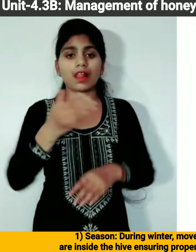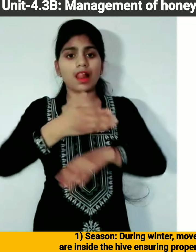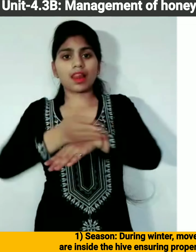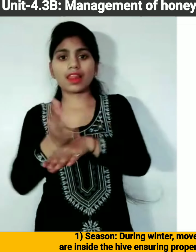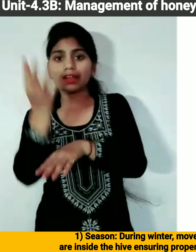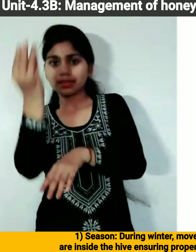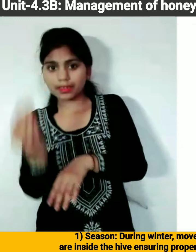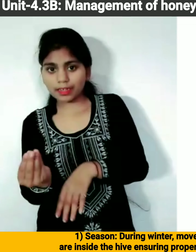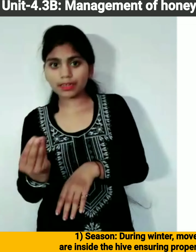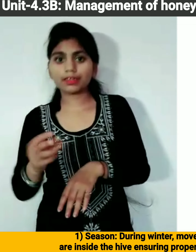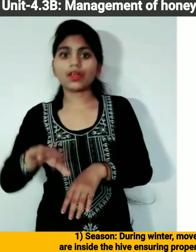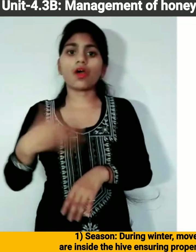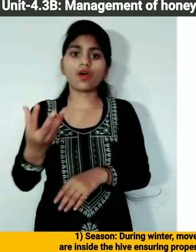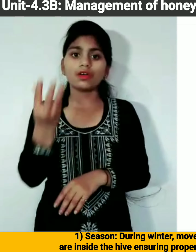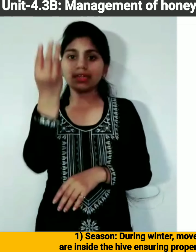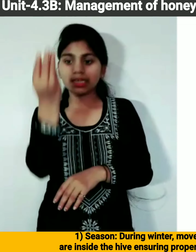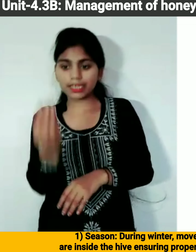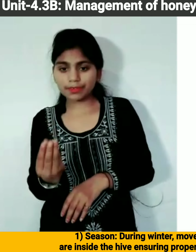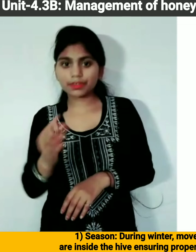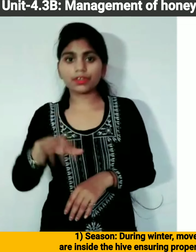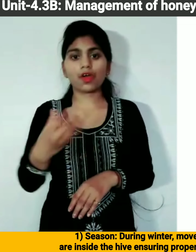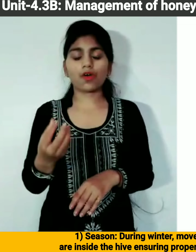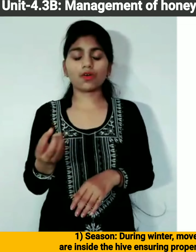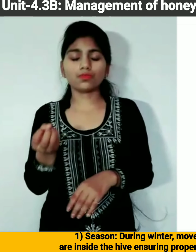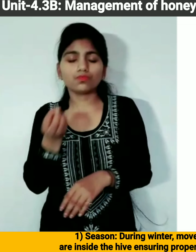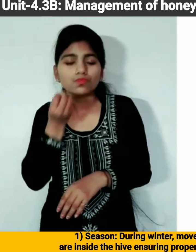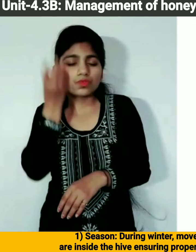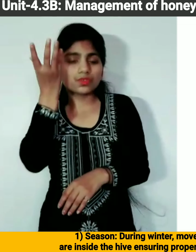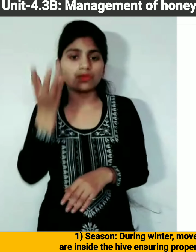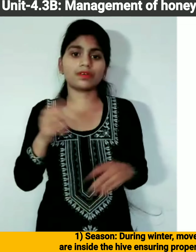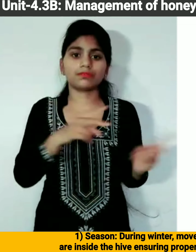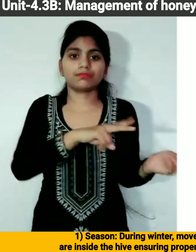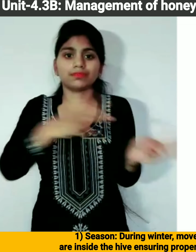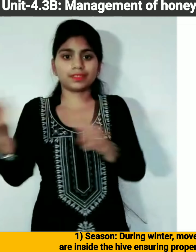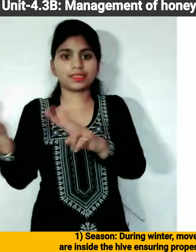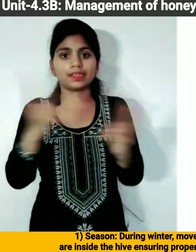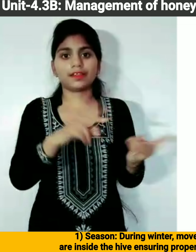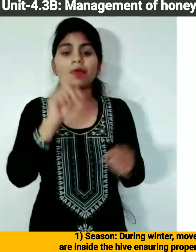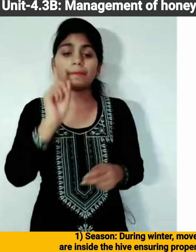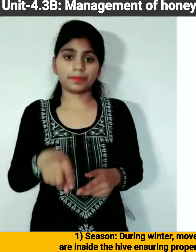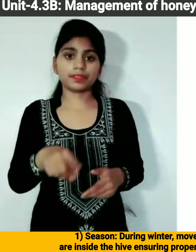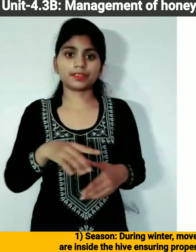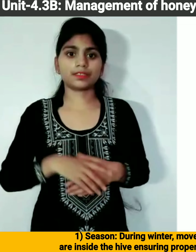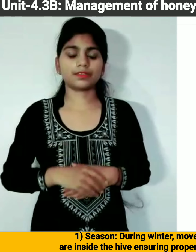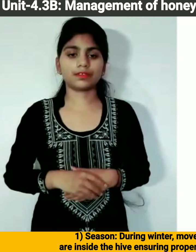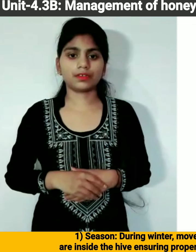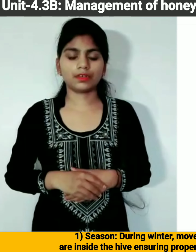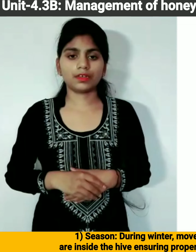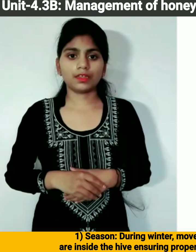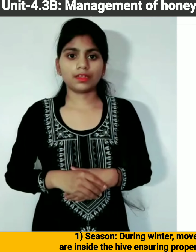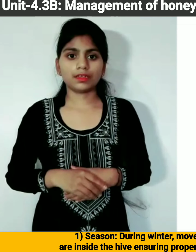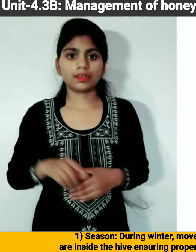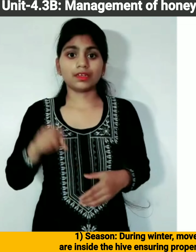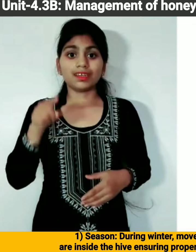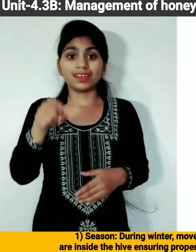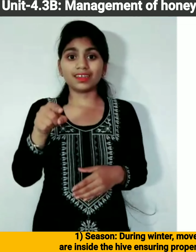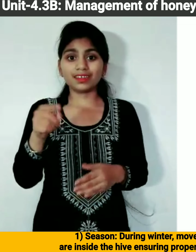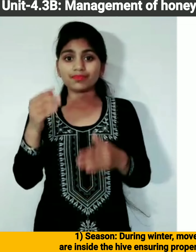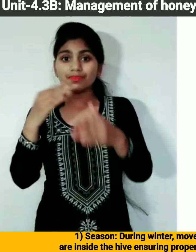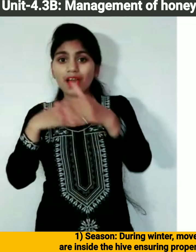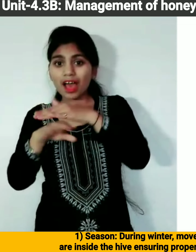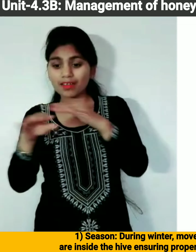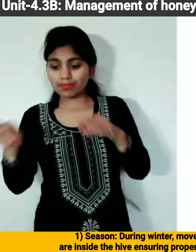evening, or early morning when all bees are inside the hive, ensuring proper